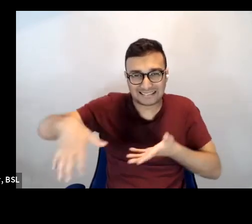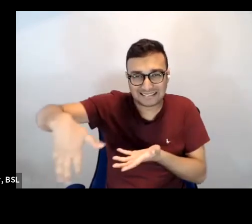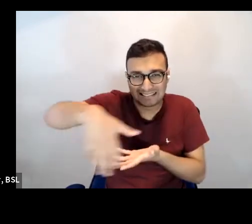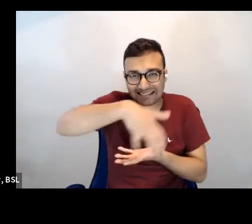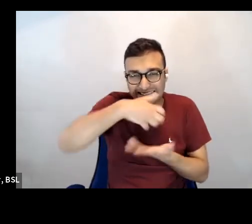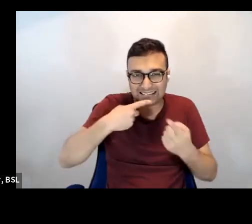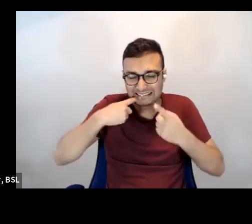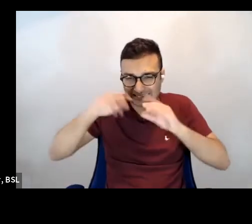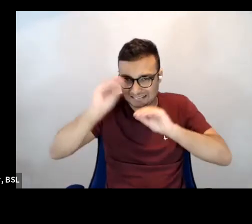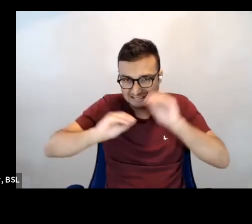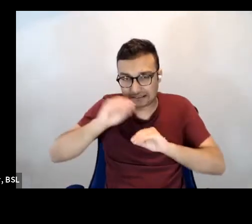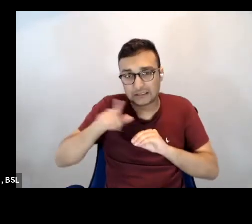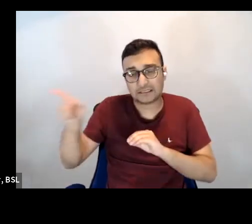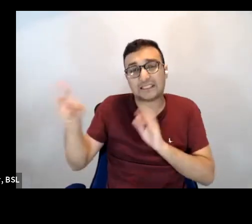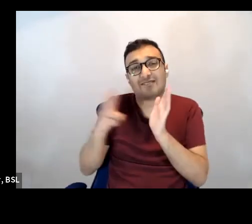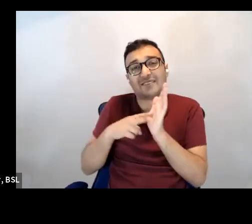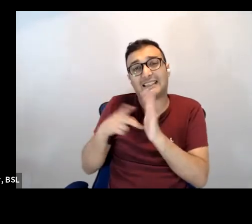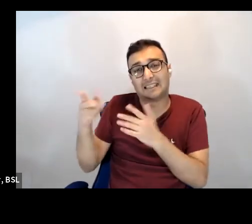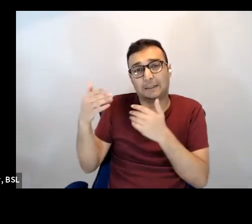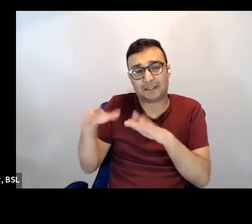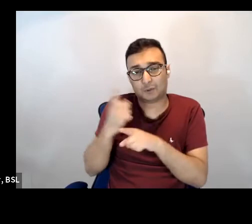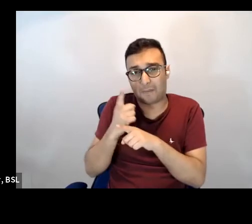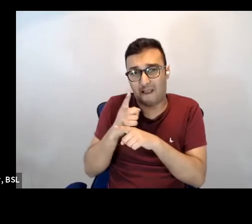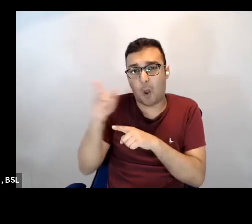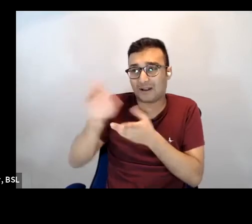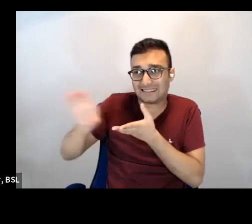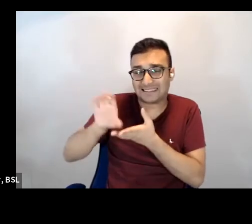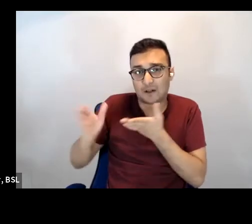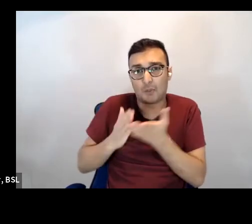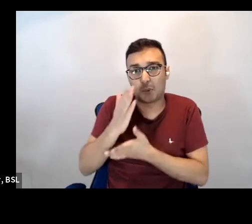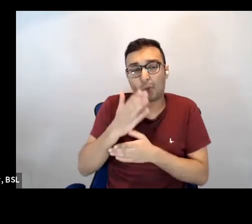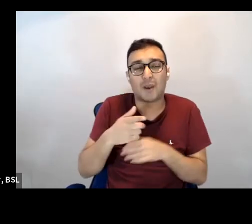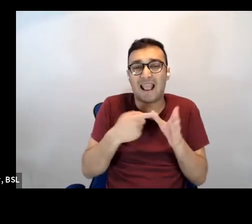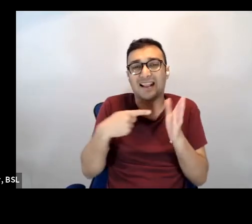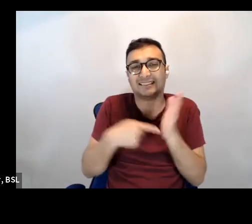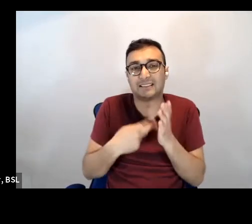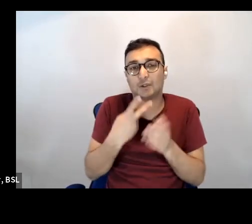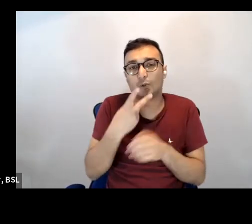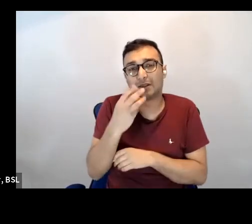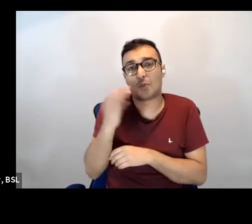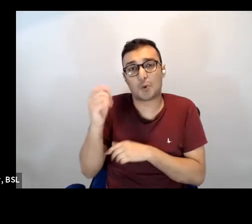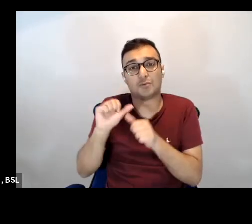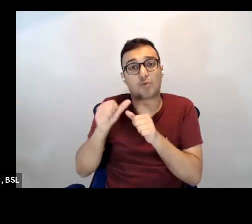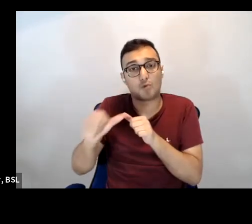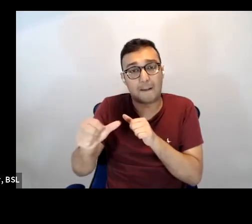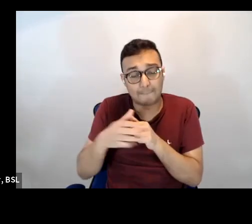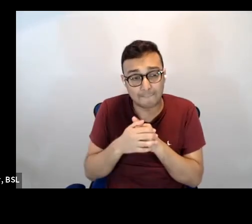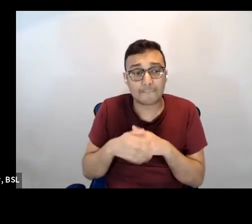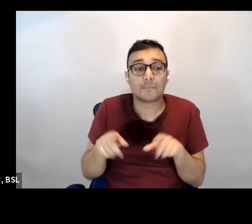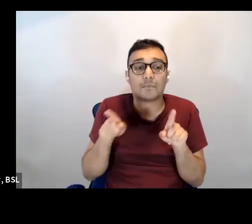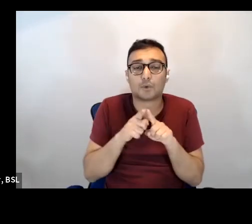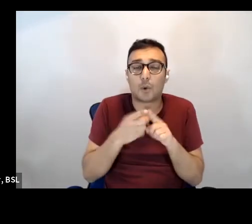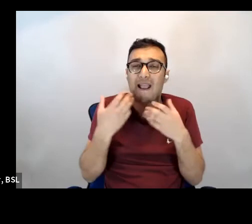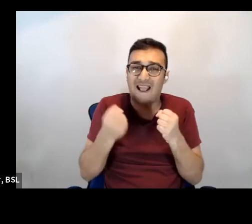funded through the AT 2030 programme, and there were also some additional assessments led by WHO